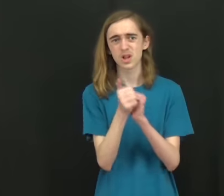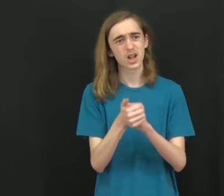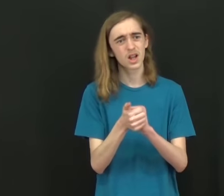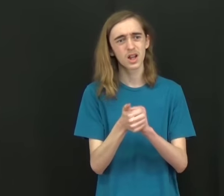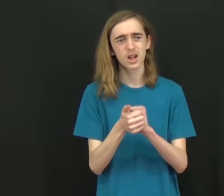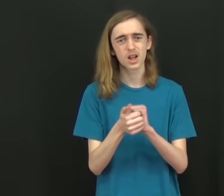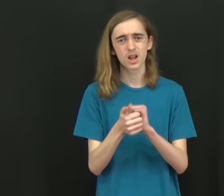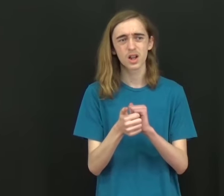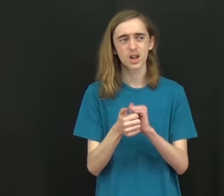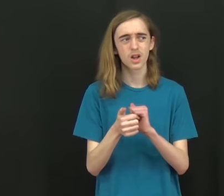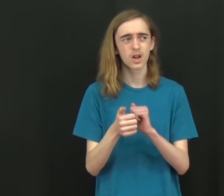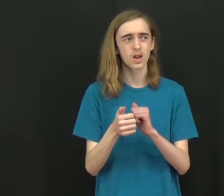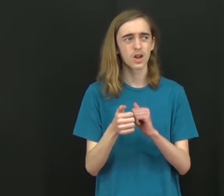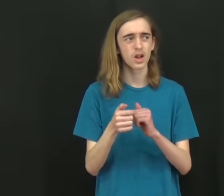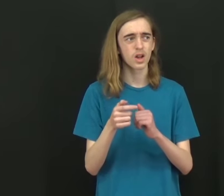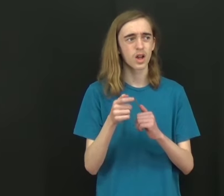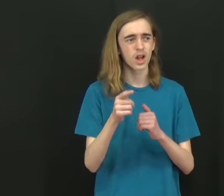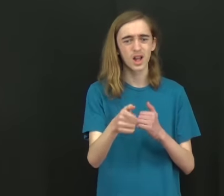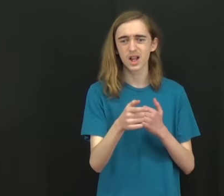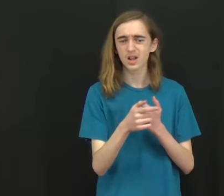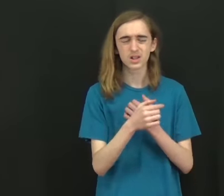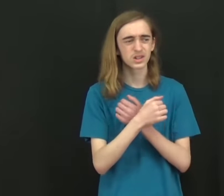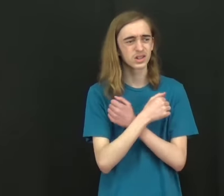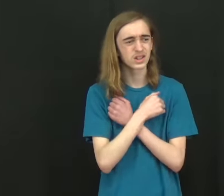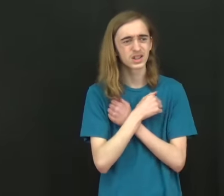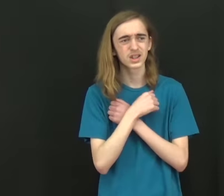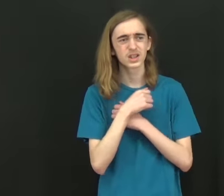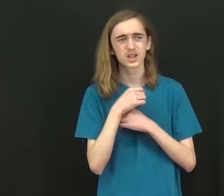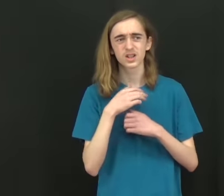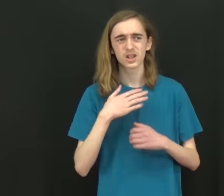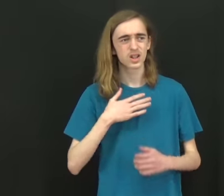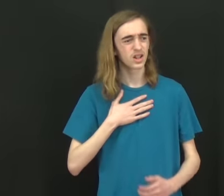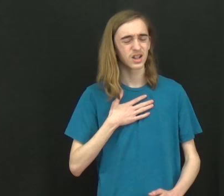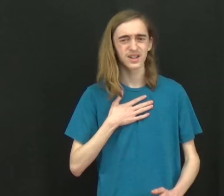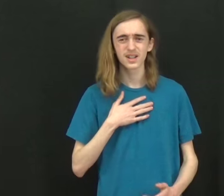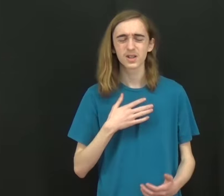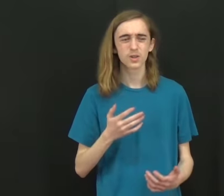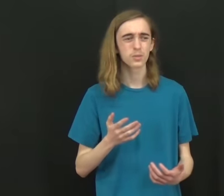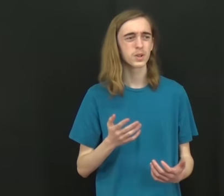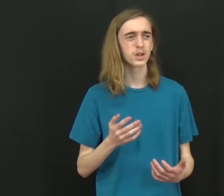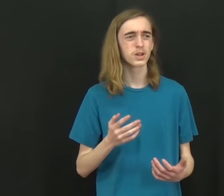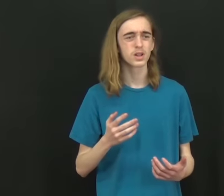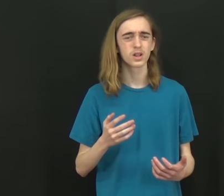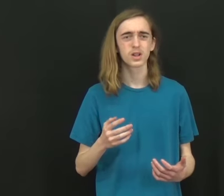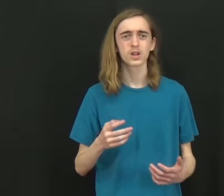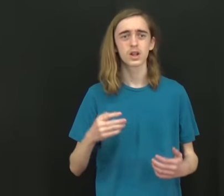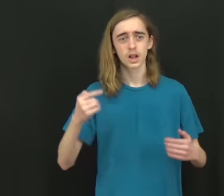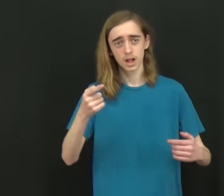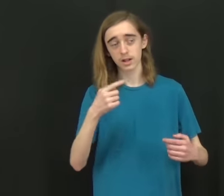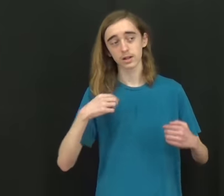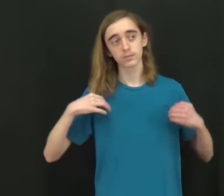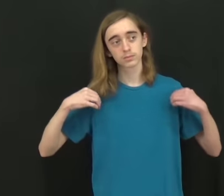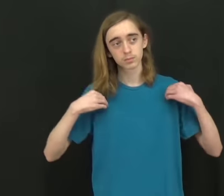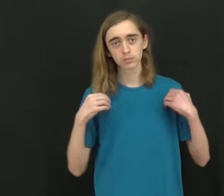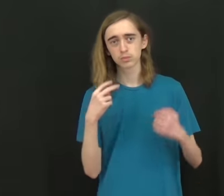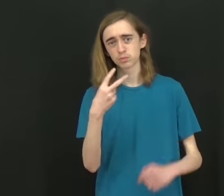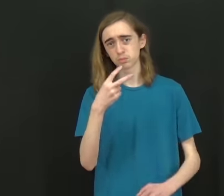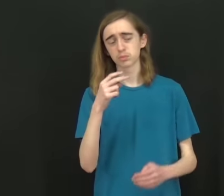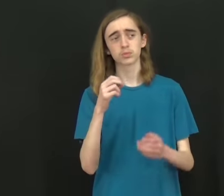am? And why does she give a damn about? I've got to take his